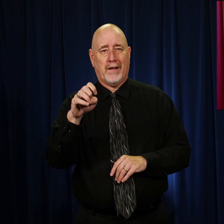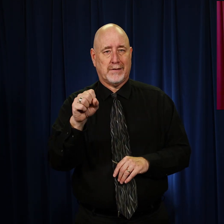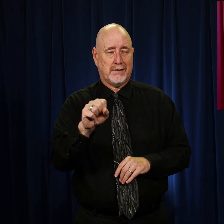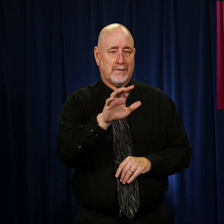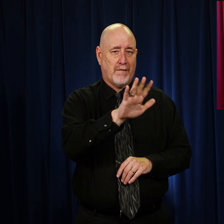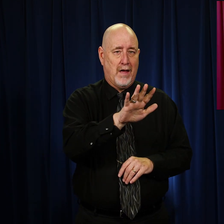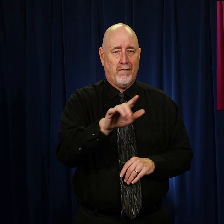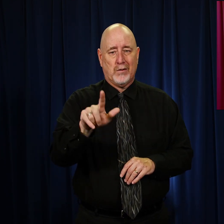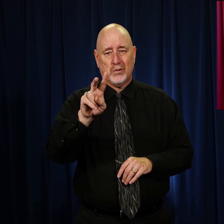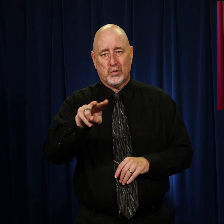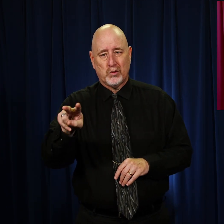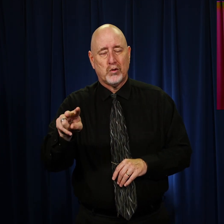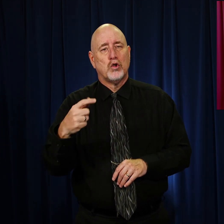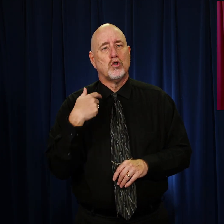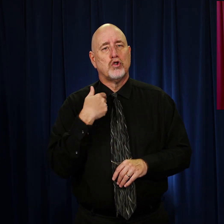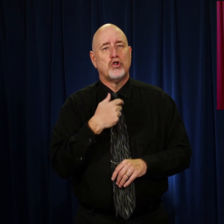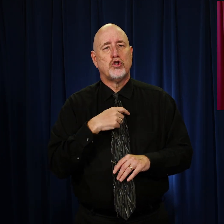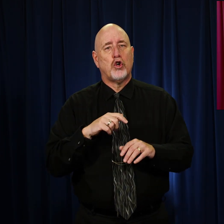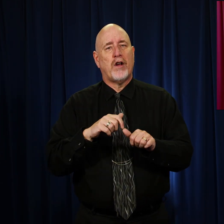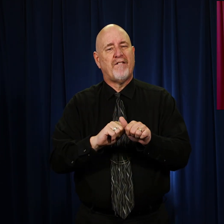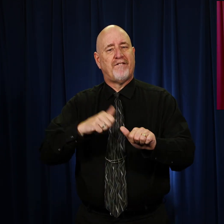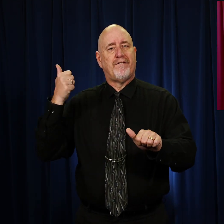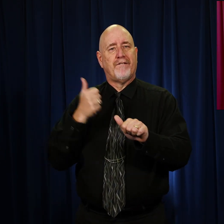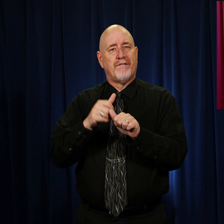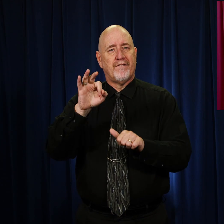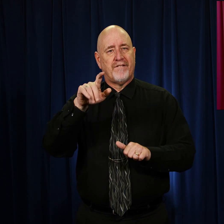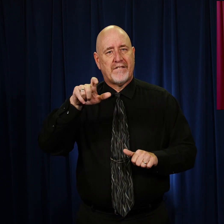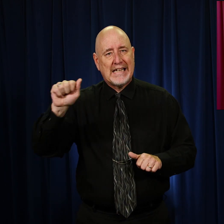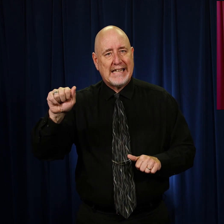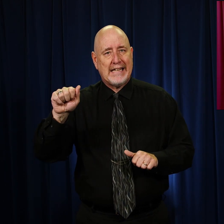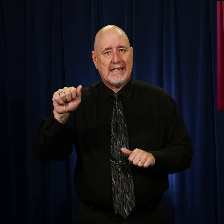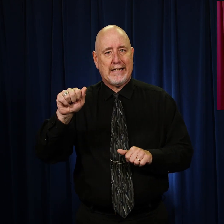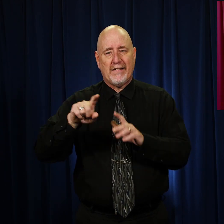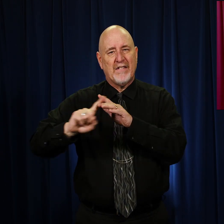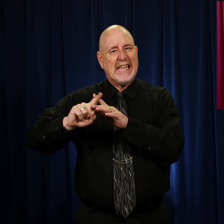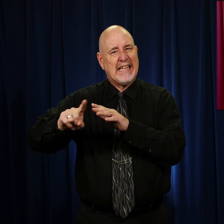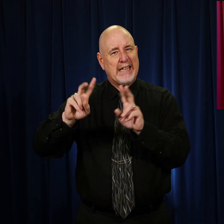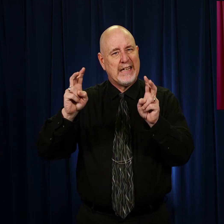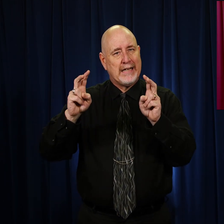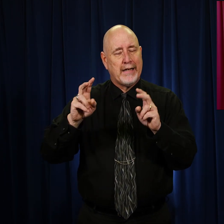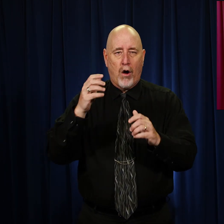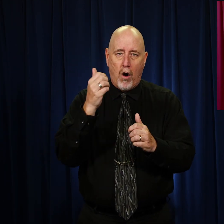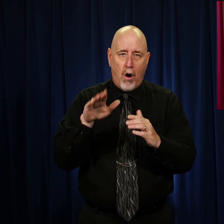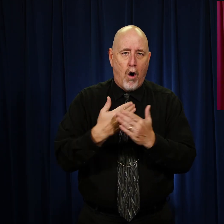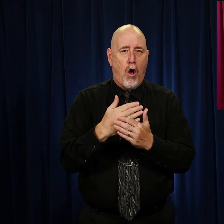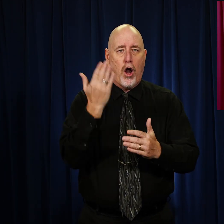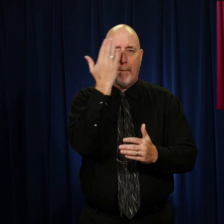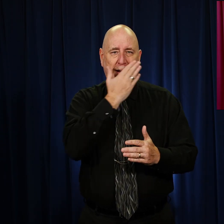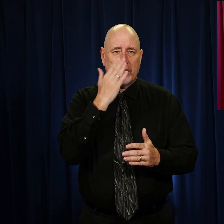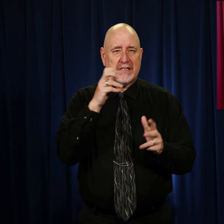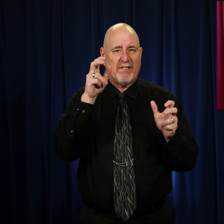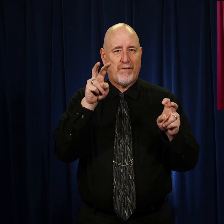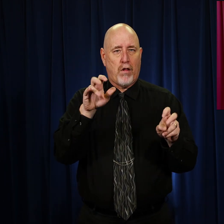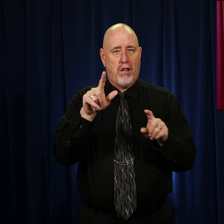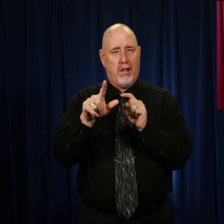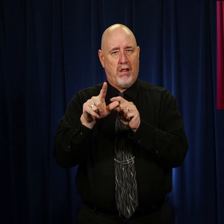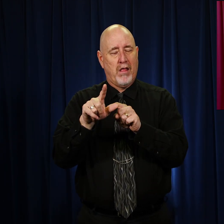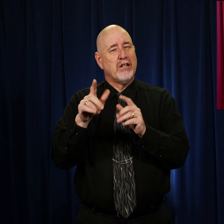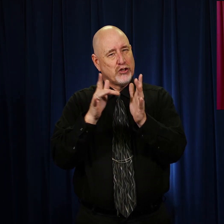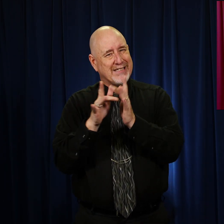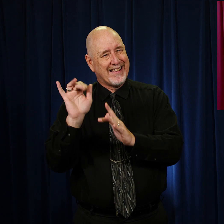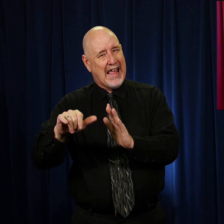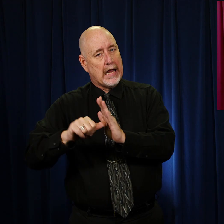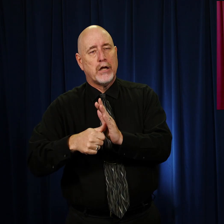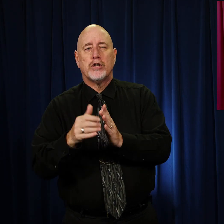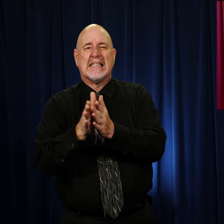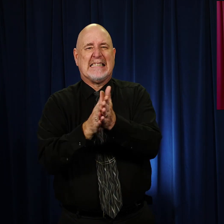Thessalonians 5 and verse 22 that we should flee every appearance of evil. That's the key. Jesus is saying you should have the kind